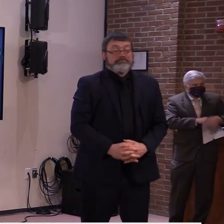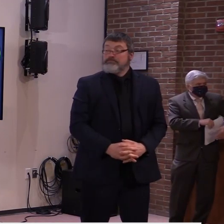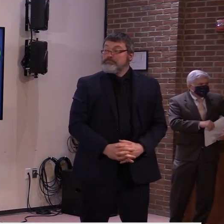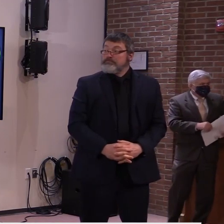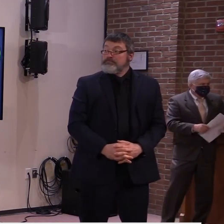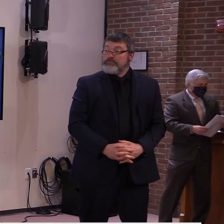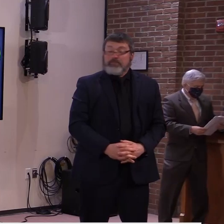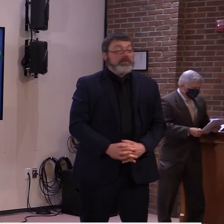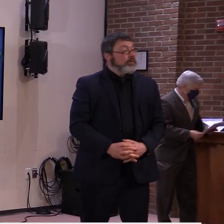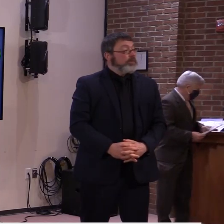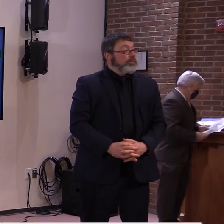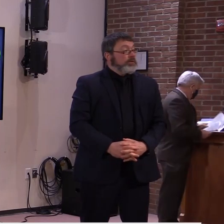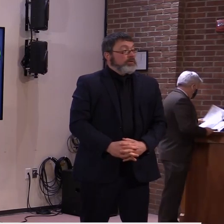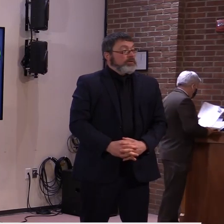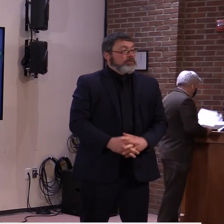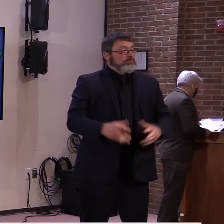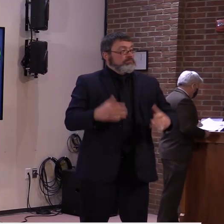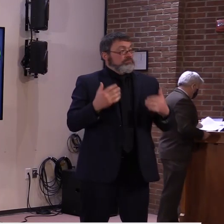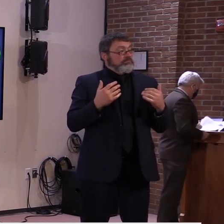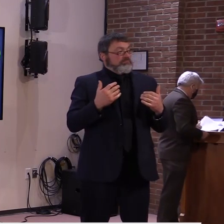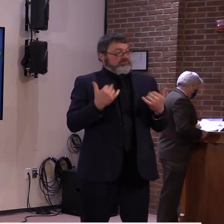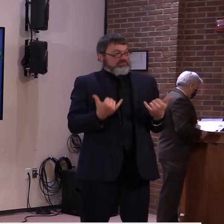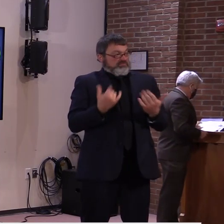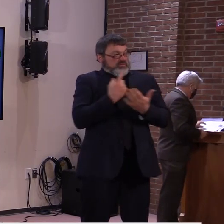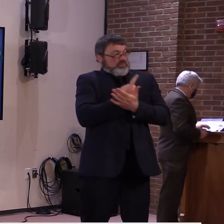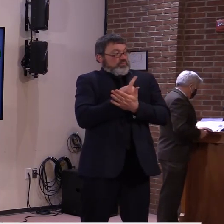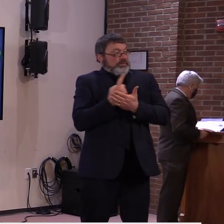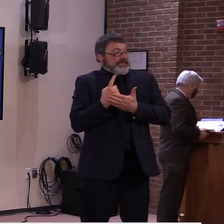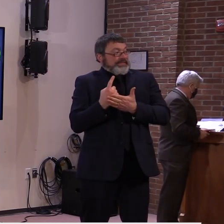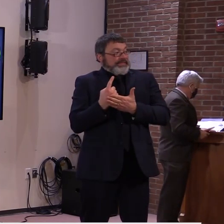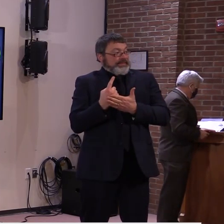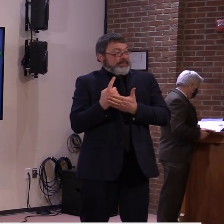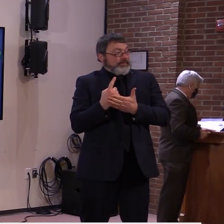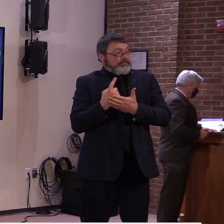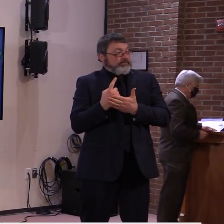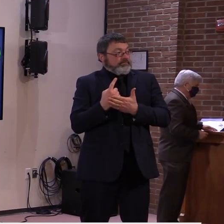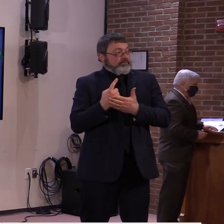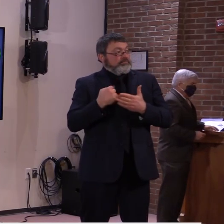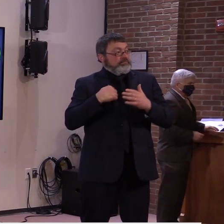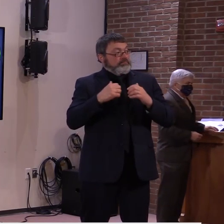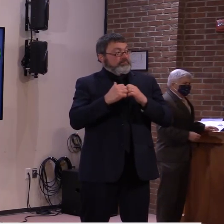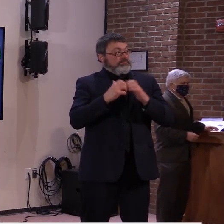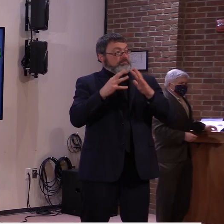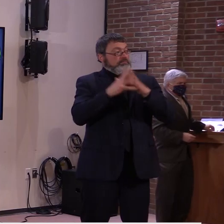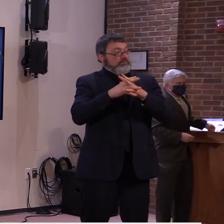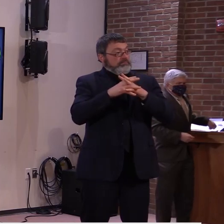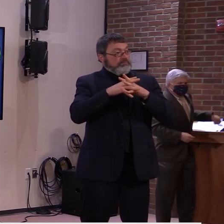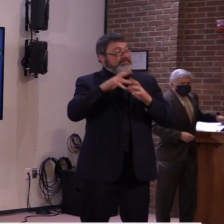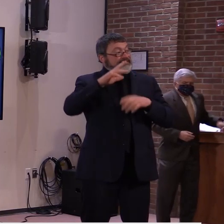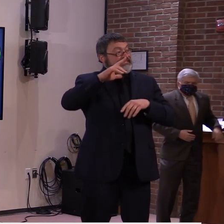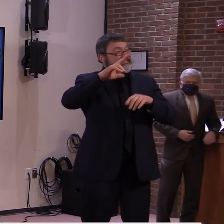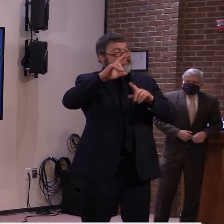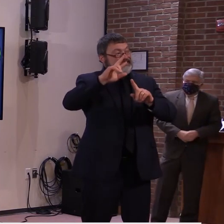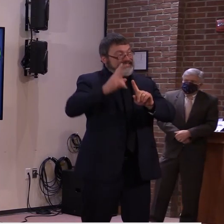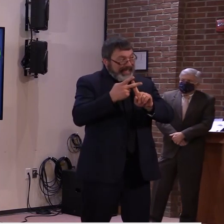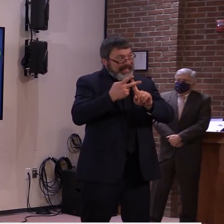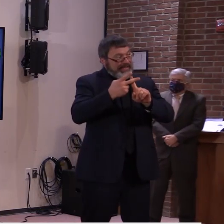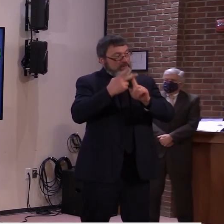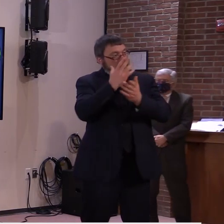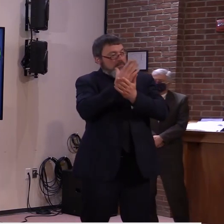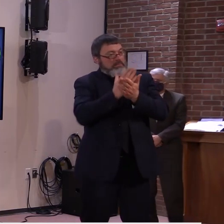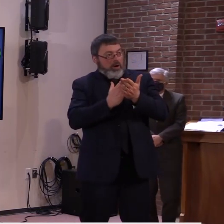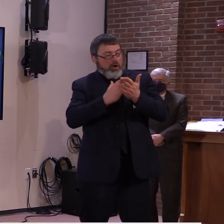This week, we're implementing the second phase of our COVID-19 surveillance testing for all school staff. Each week through December, we'll be